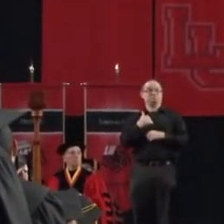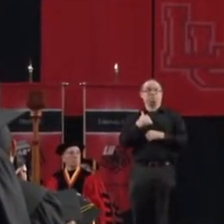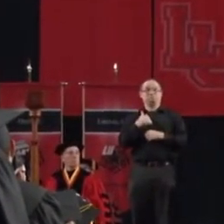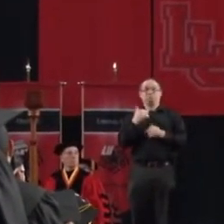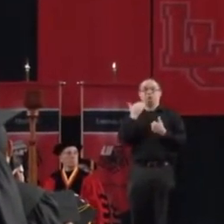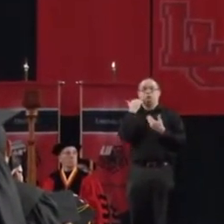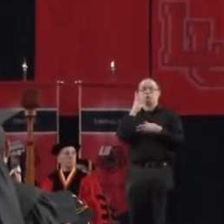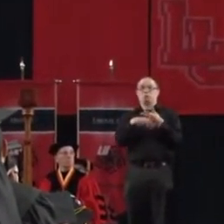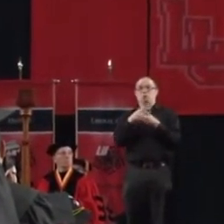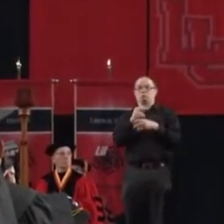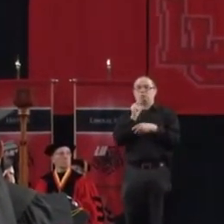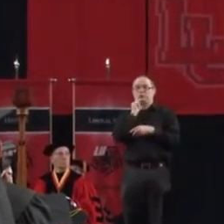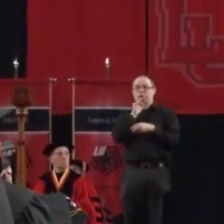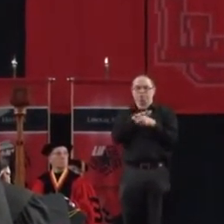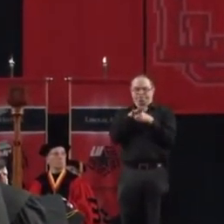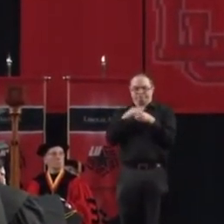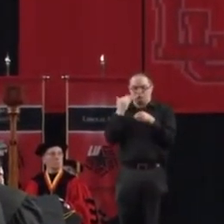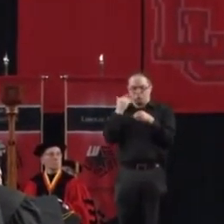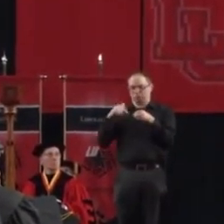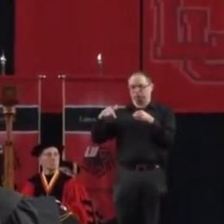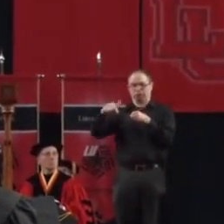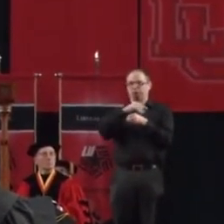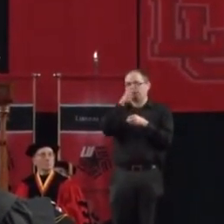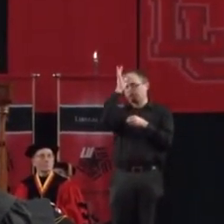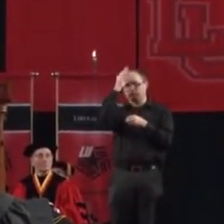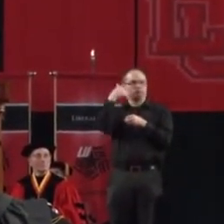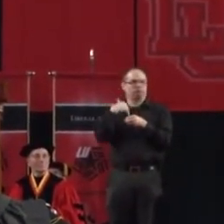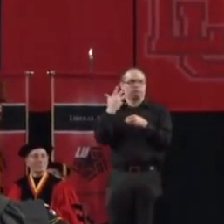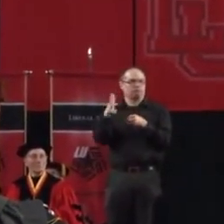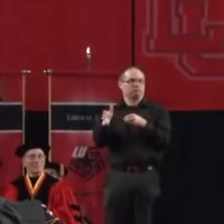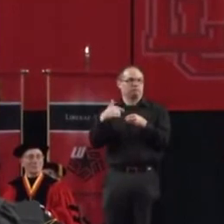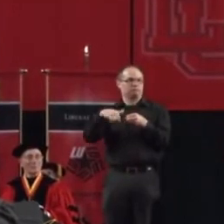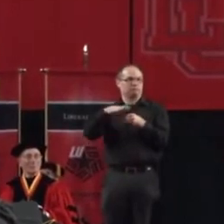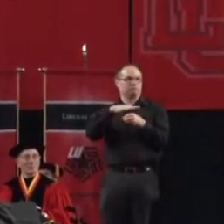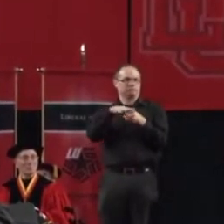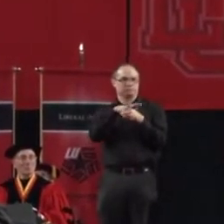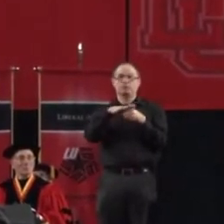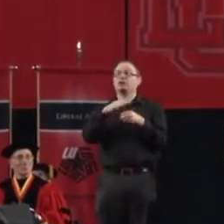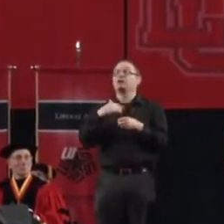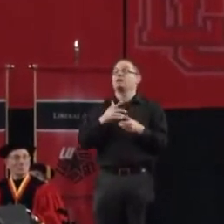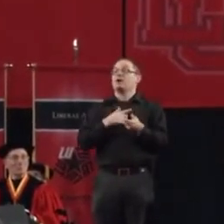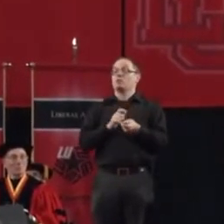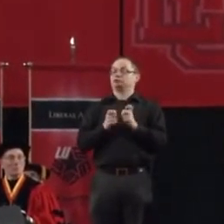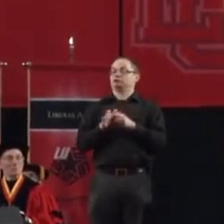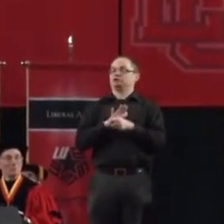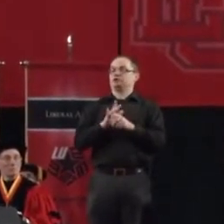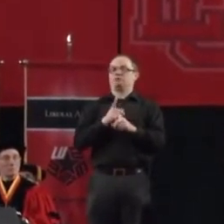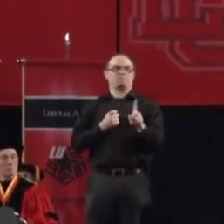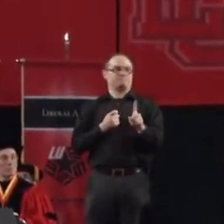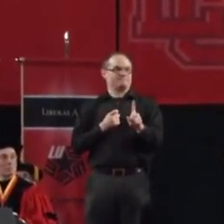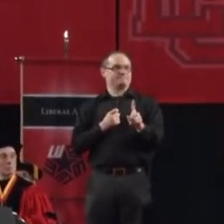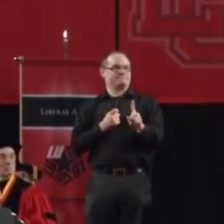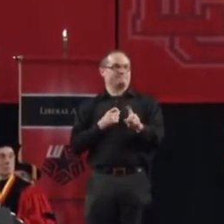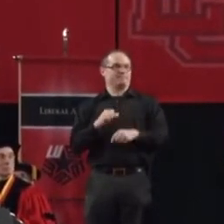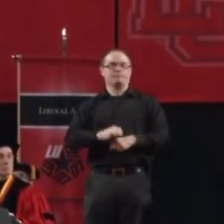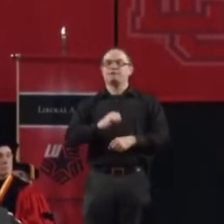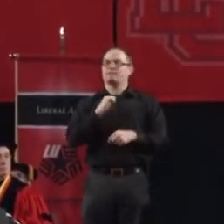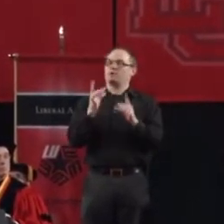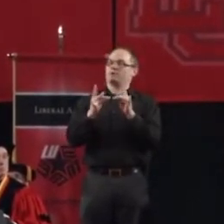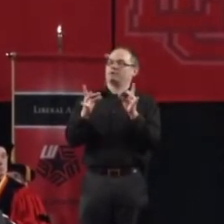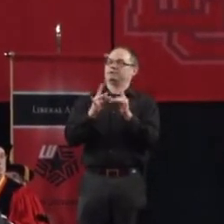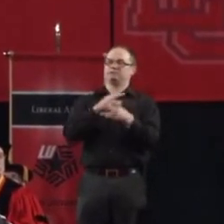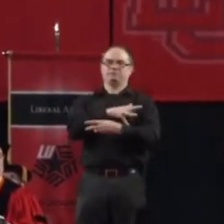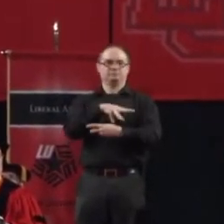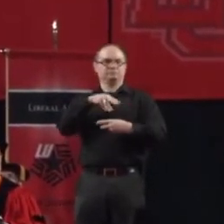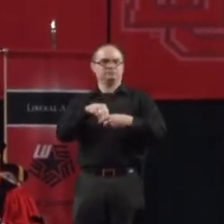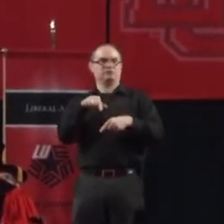of a world beyond Nederland, Texas. I wouldn't change the area that I'm from, and I'm proud to say that I'm a